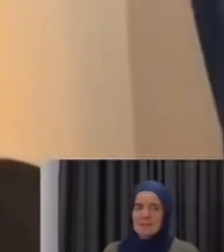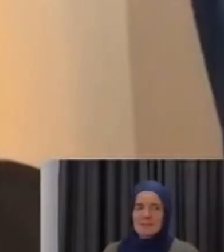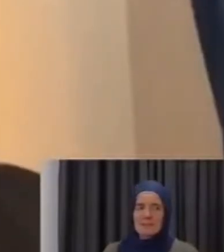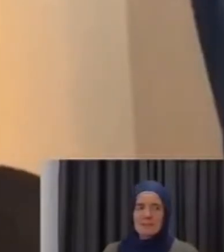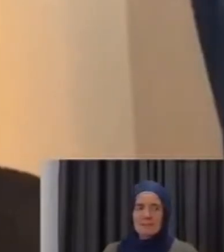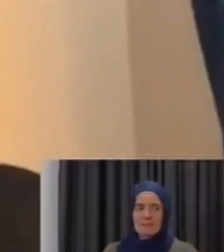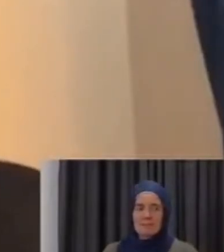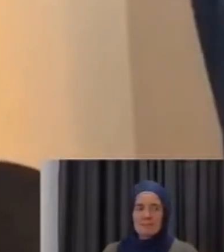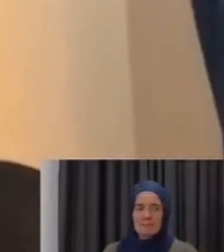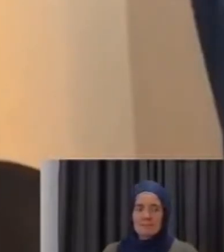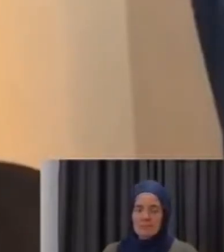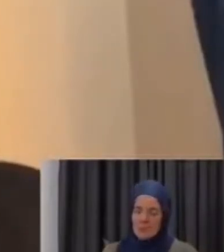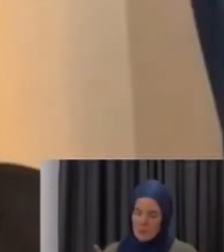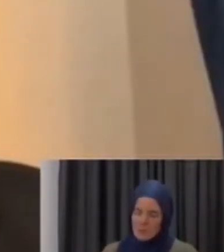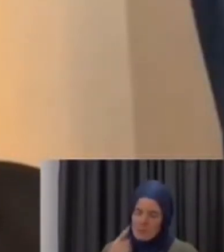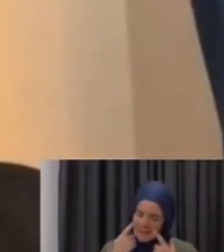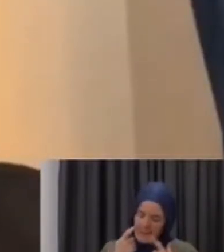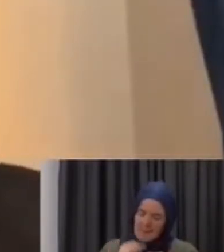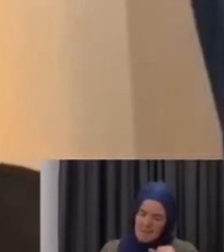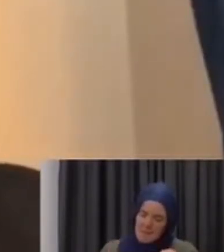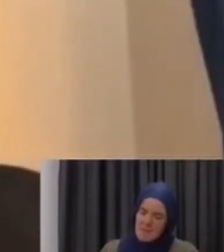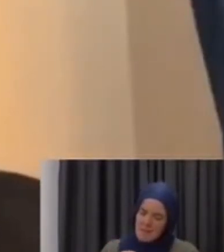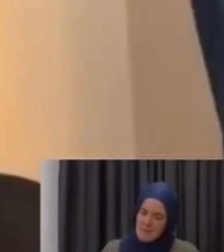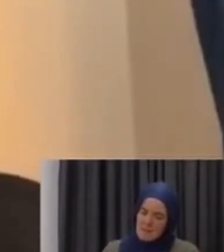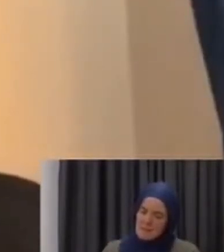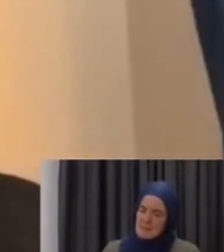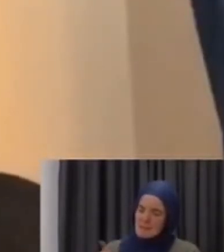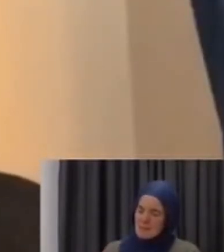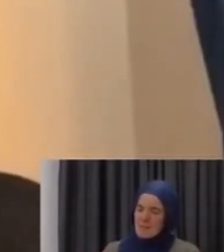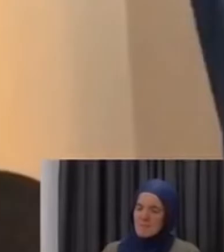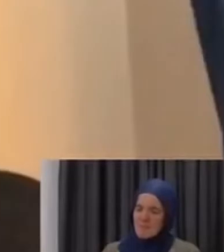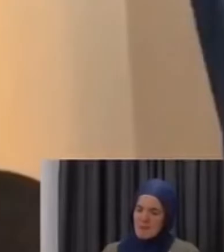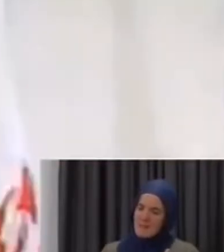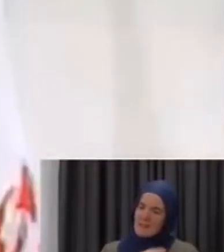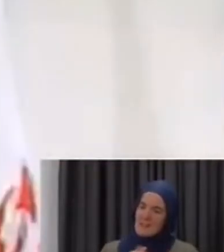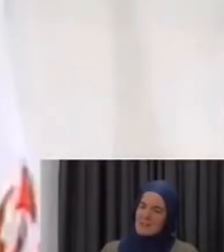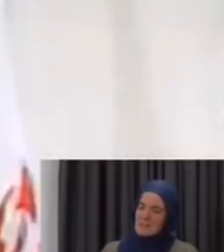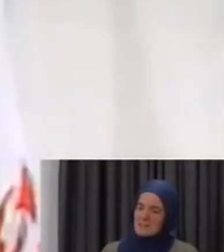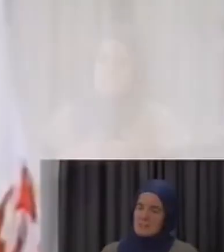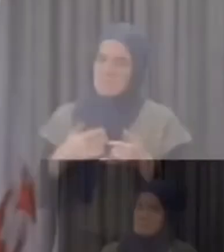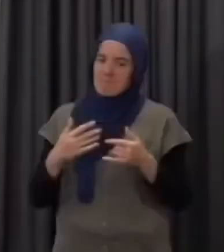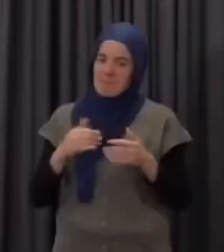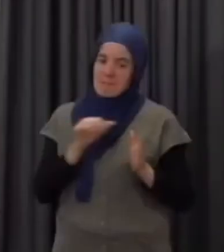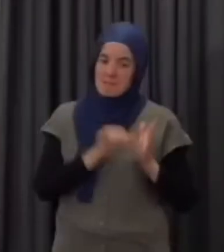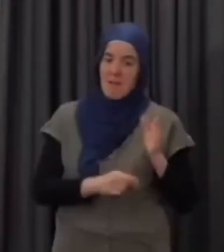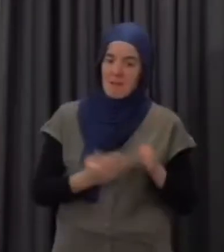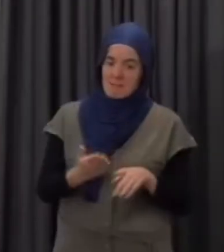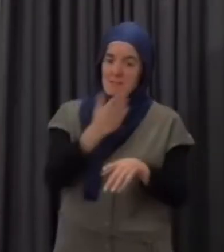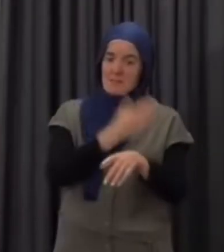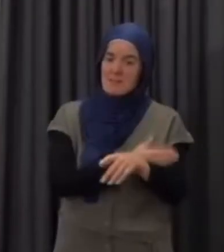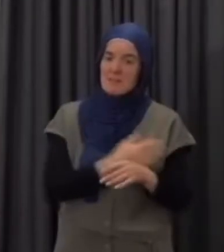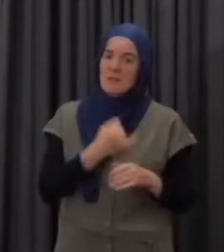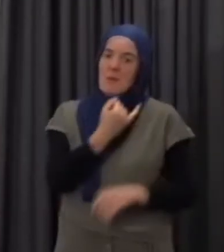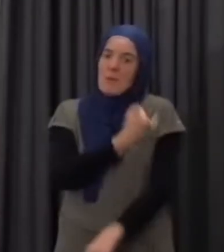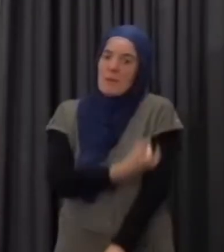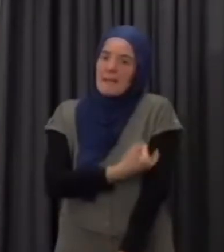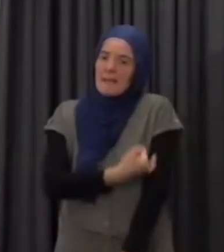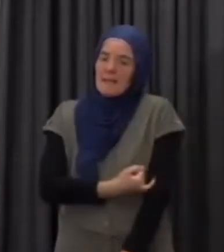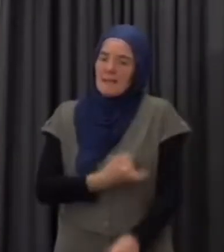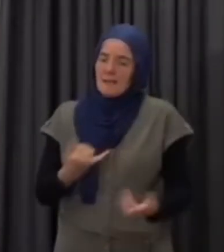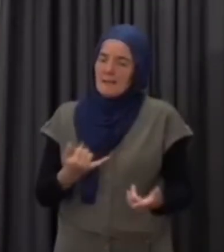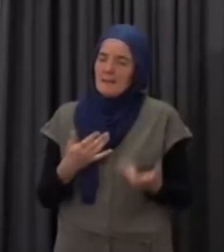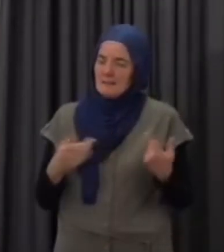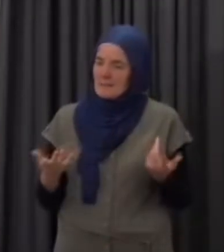the fact that the system was already weak to start with? I think the NHS represents a really